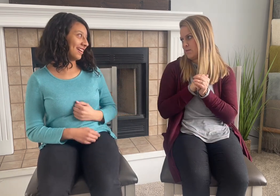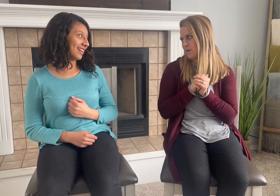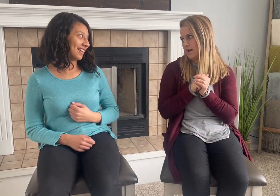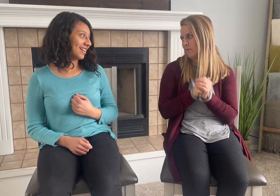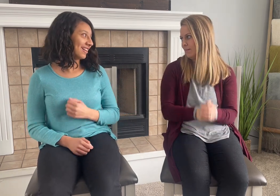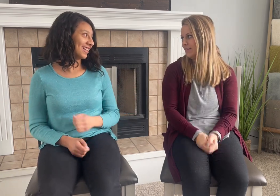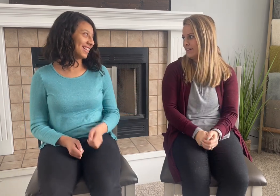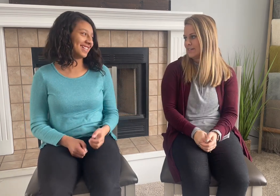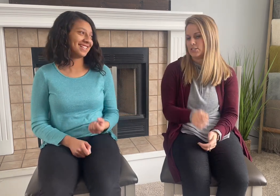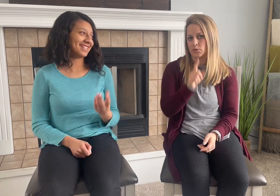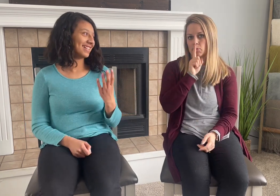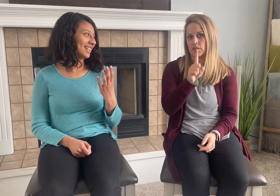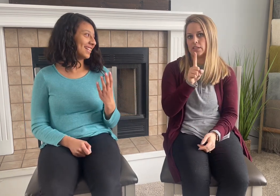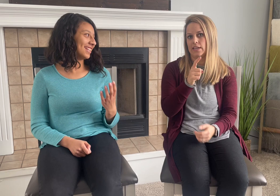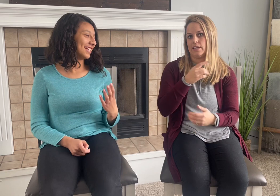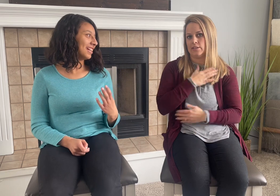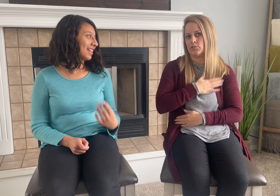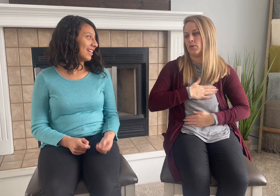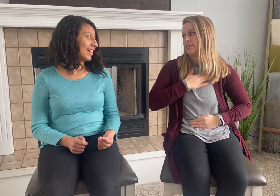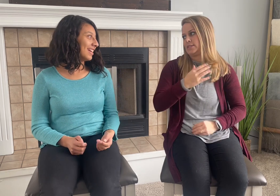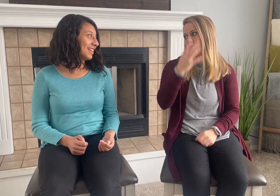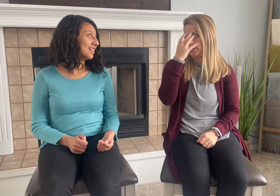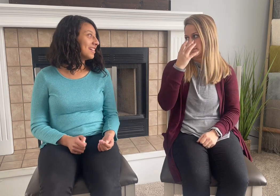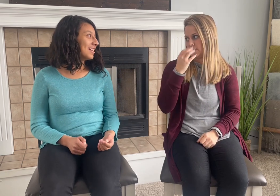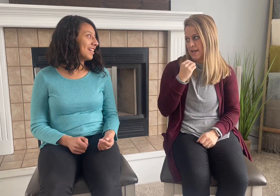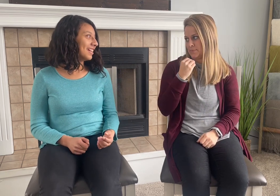Wow. She really enjoys those naps.